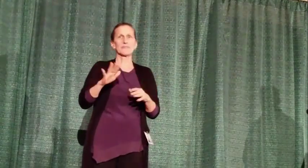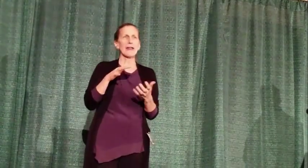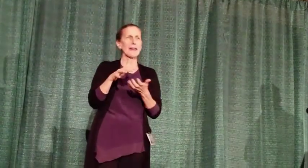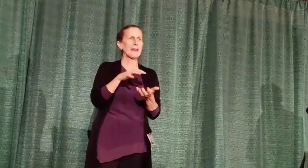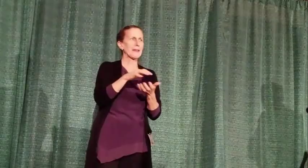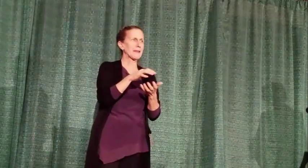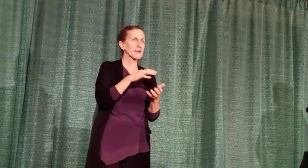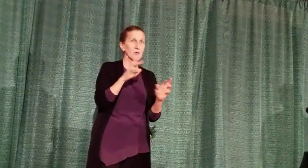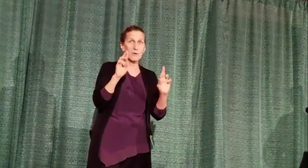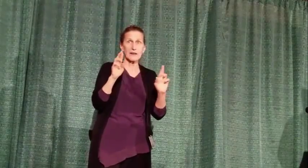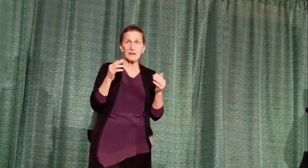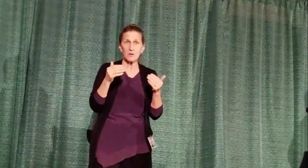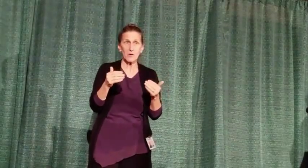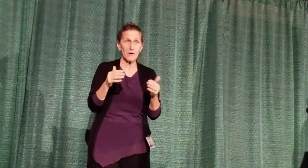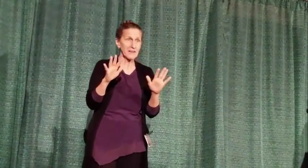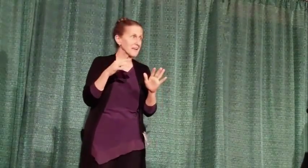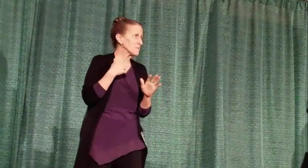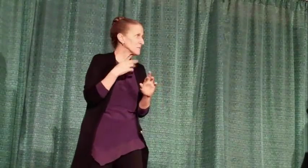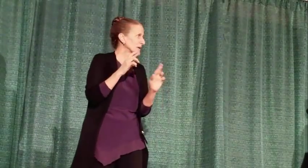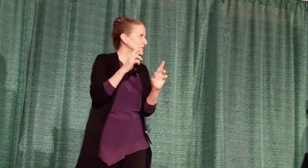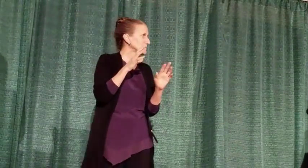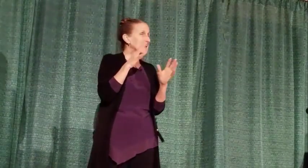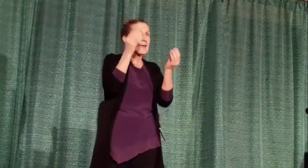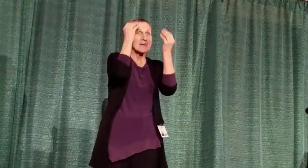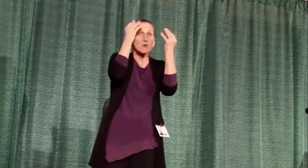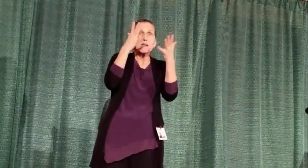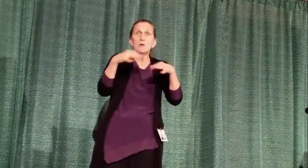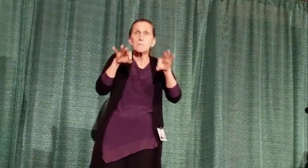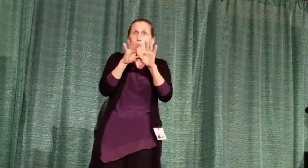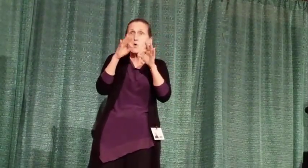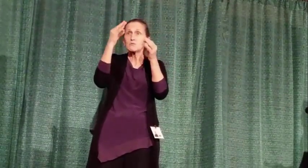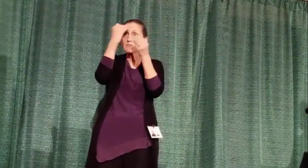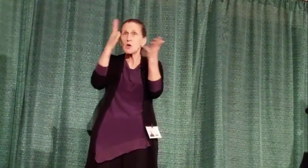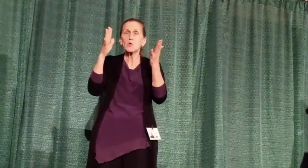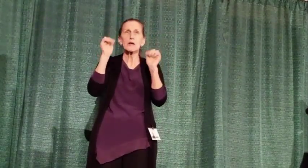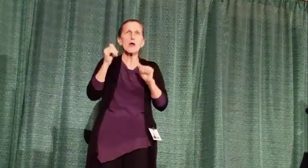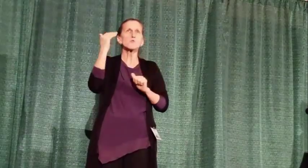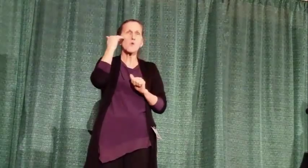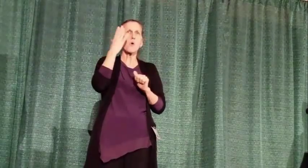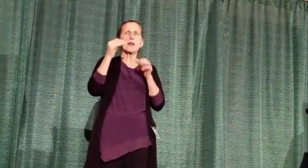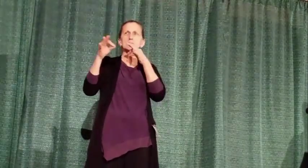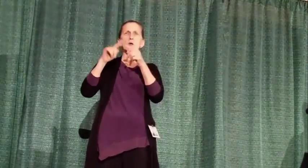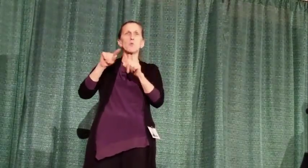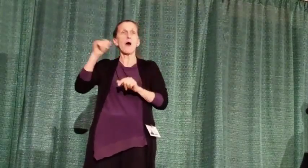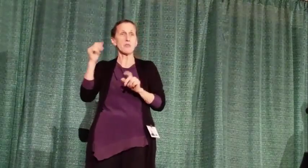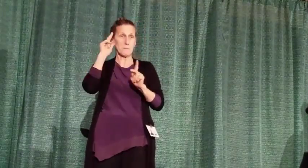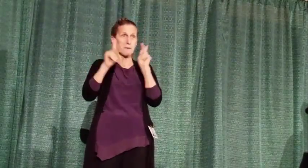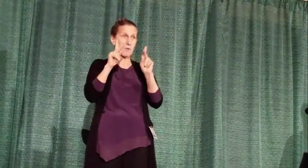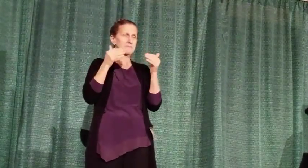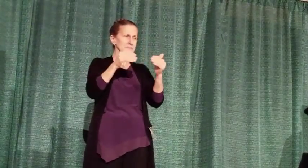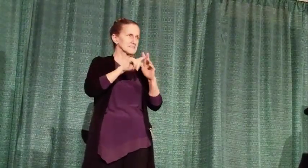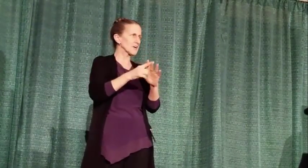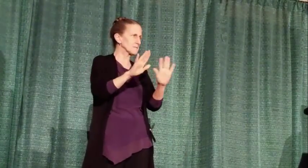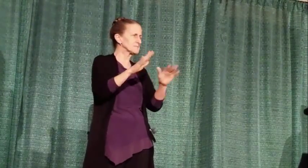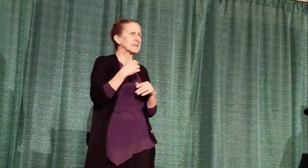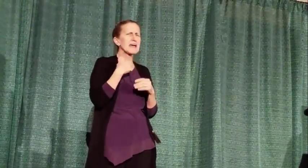Ready to get going here? Yes. Go on to the information you need to know to explain and articulate this to other people. Let's get started. So food,